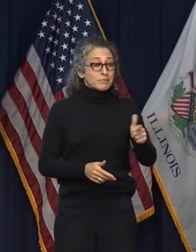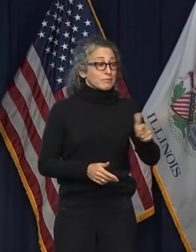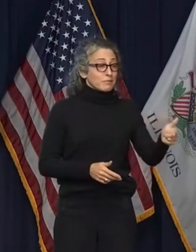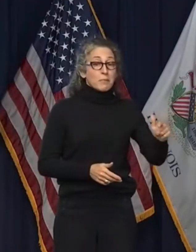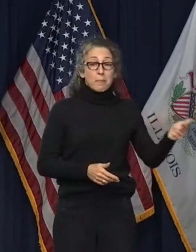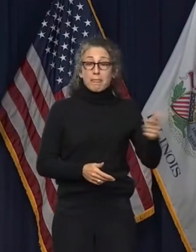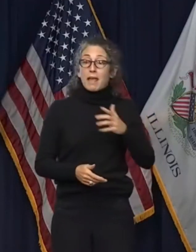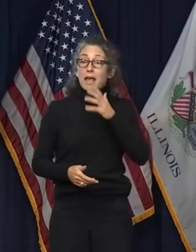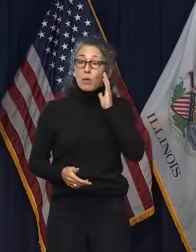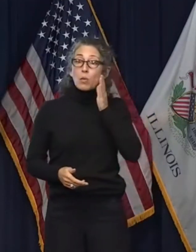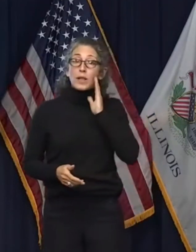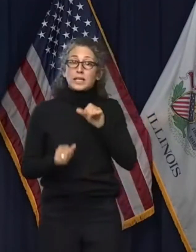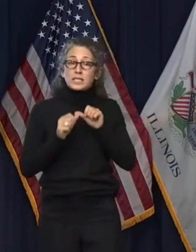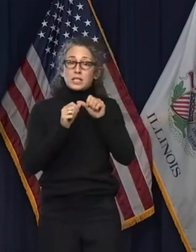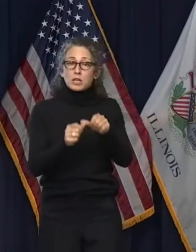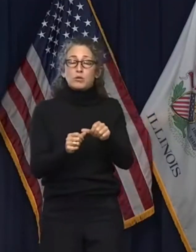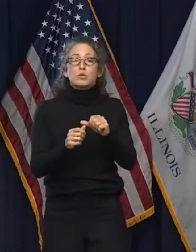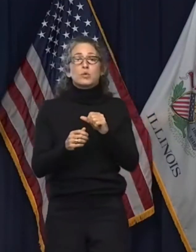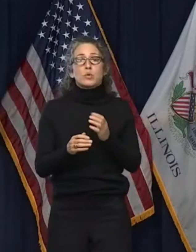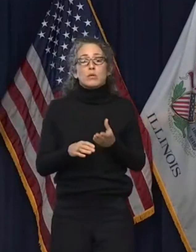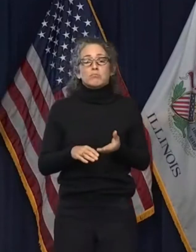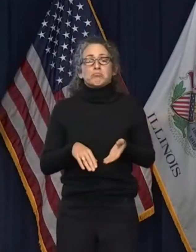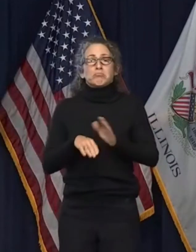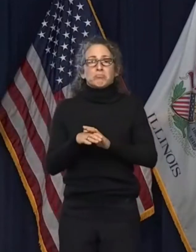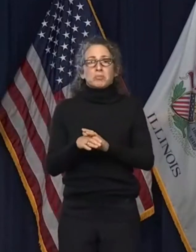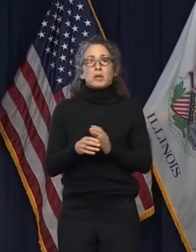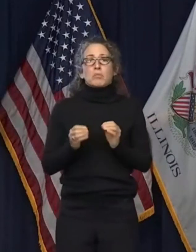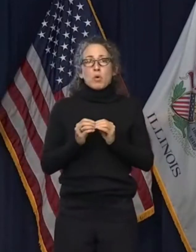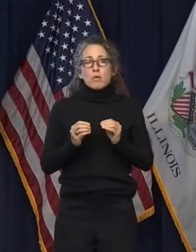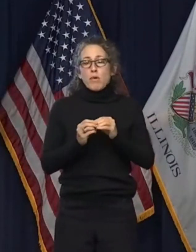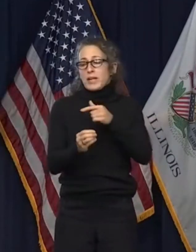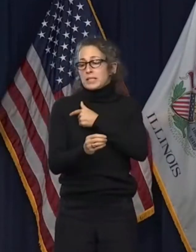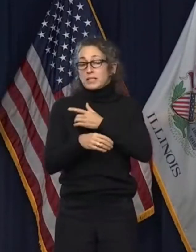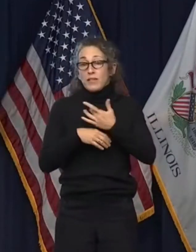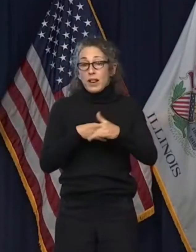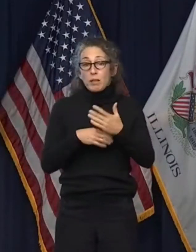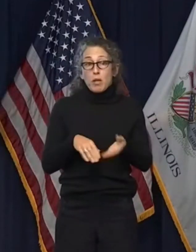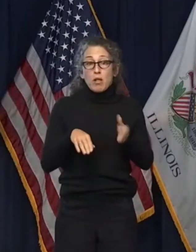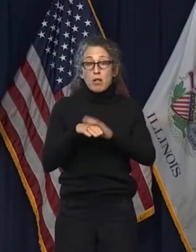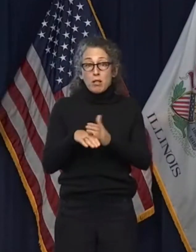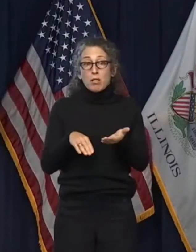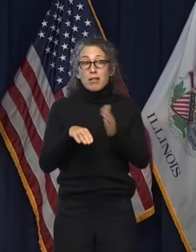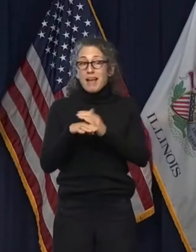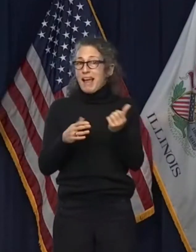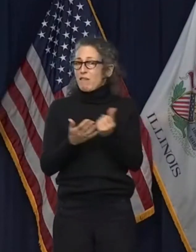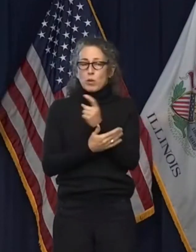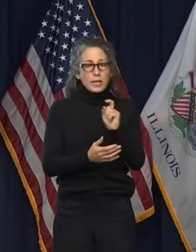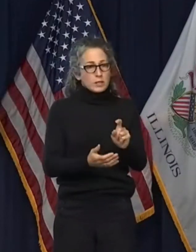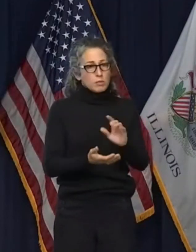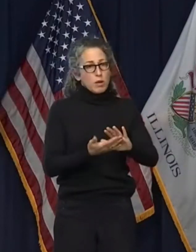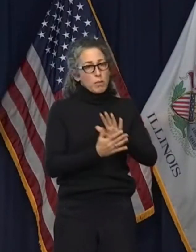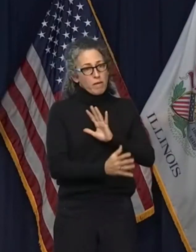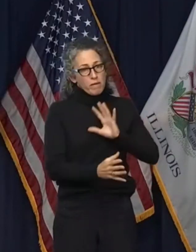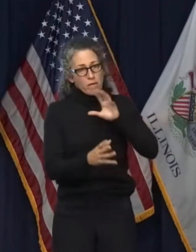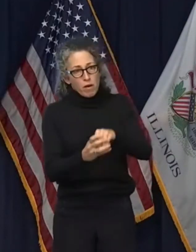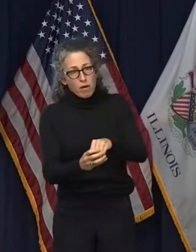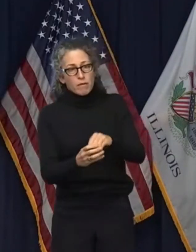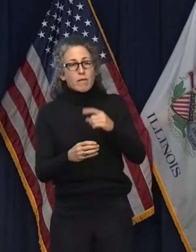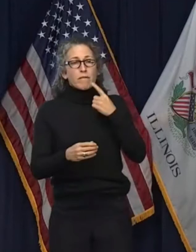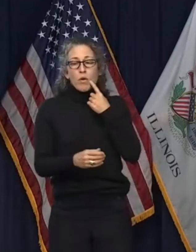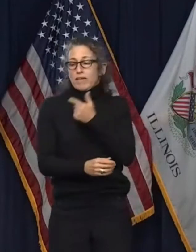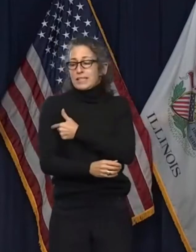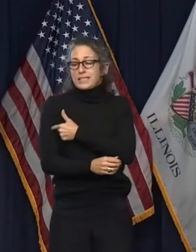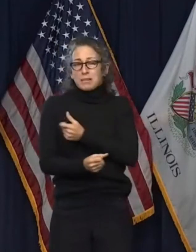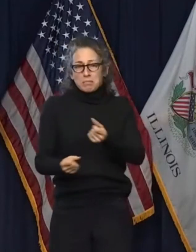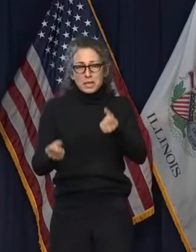up, especially as it becomes widely available to all the public. We will need all hands on board to be able to get as many people vaccinated as quickly